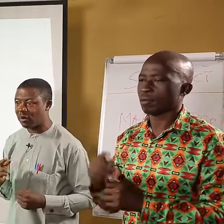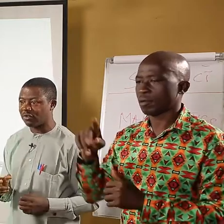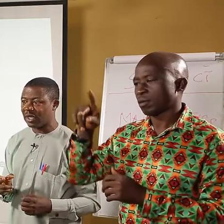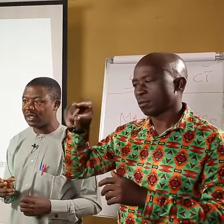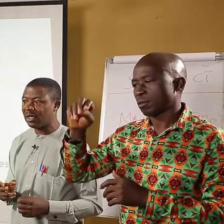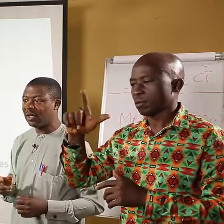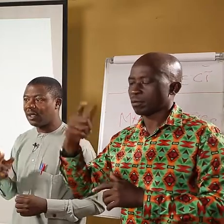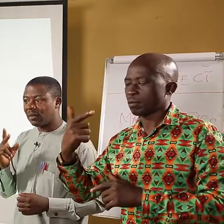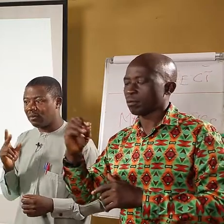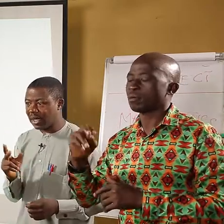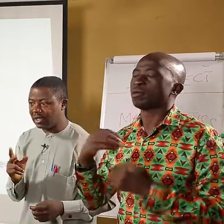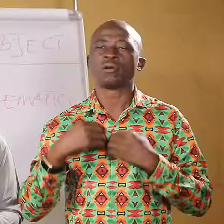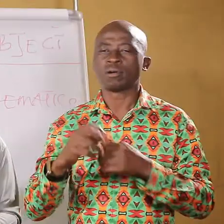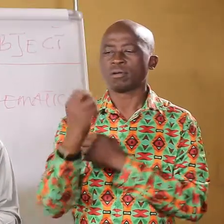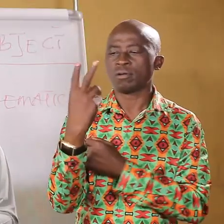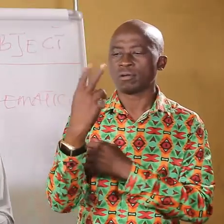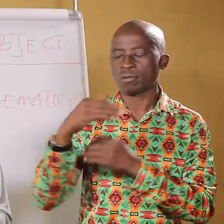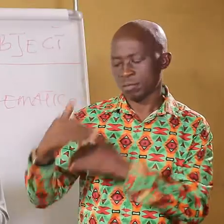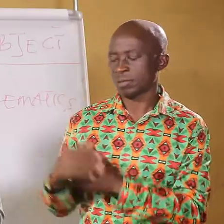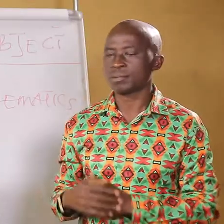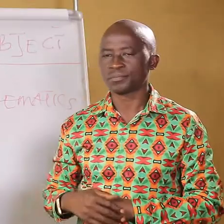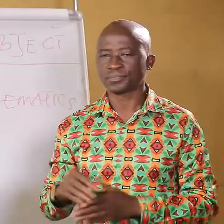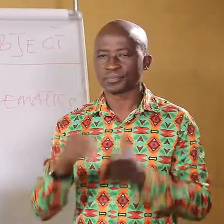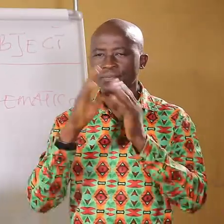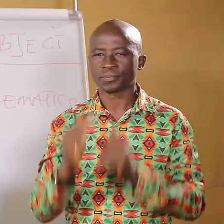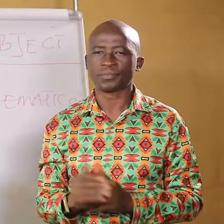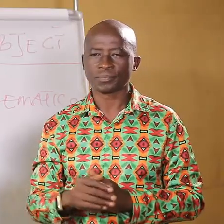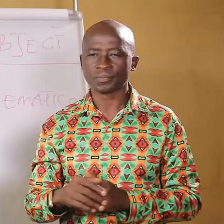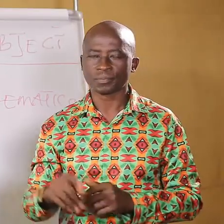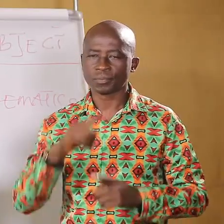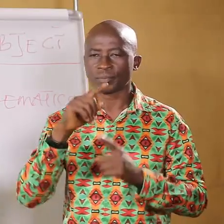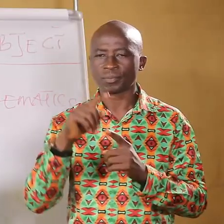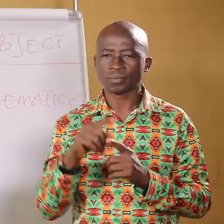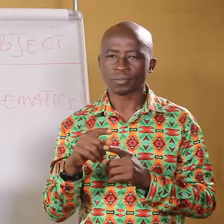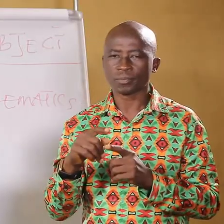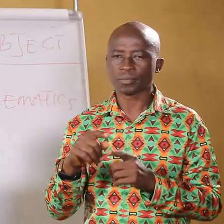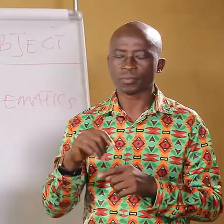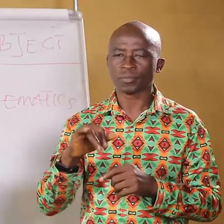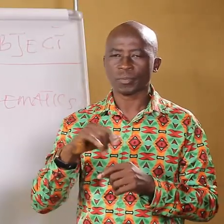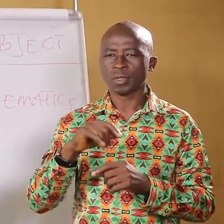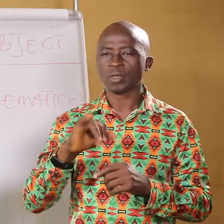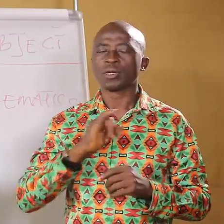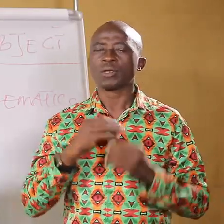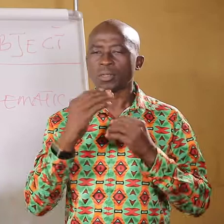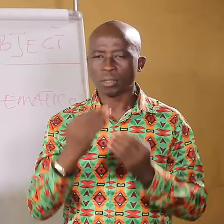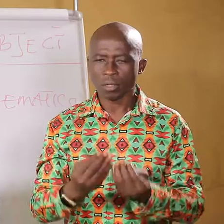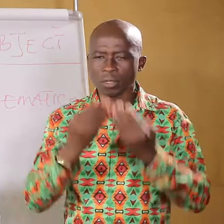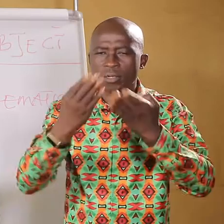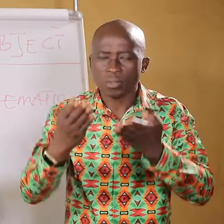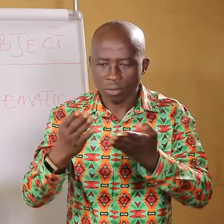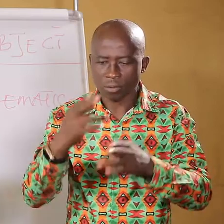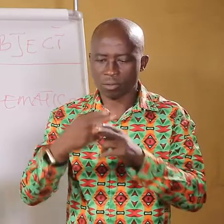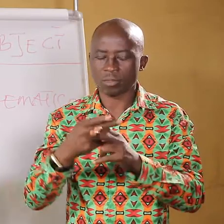has 12 sides. My student, the question went ahead to say we should suggest a name for the